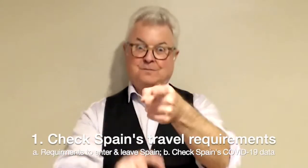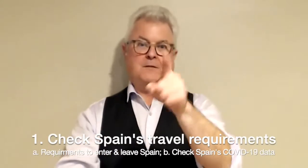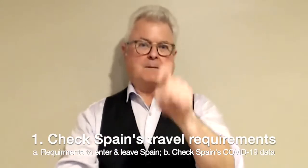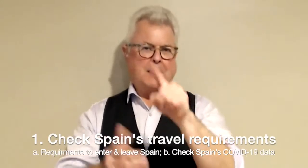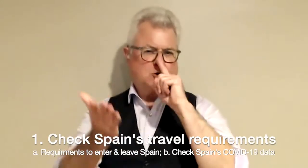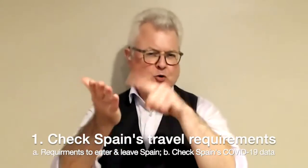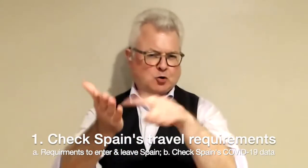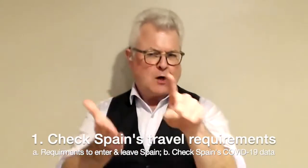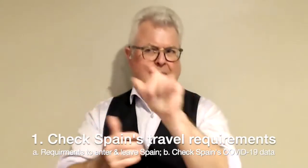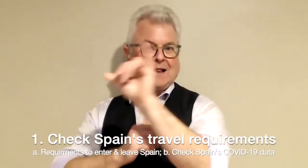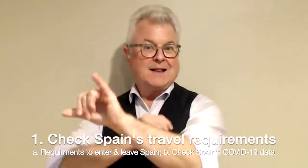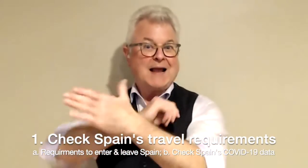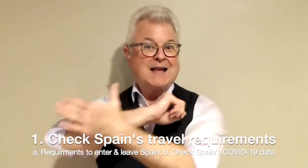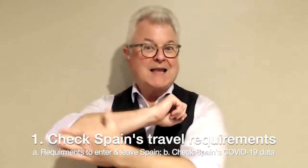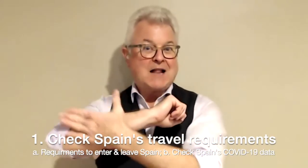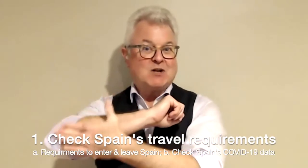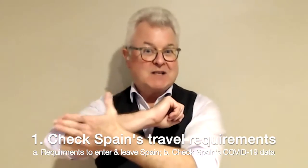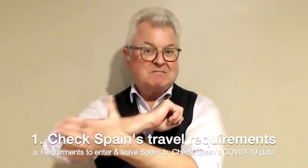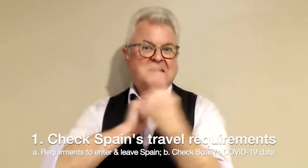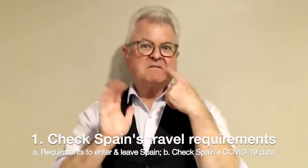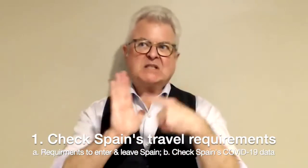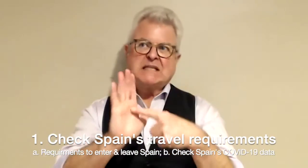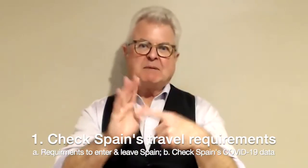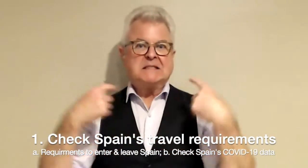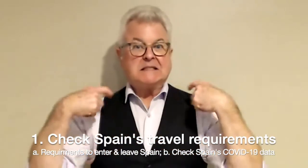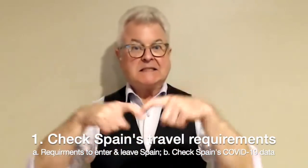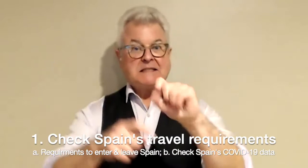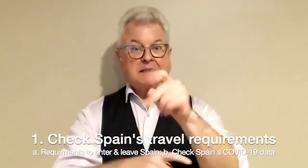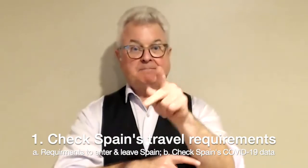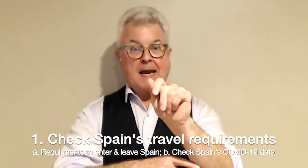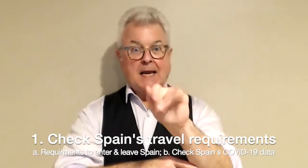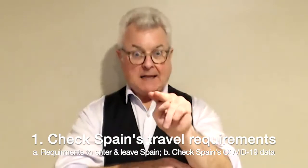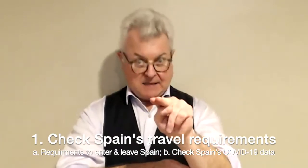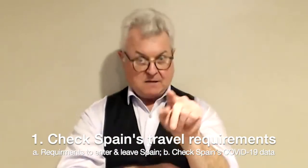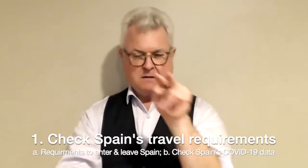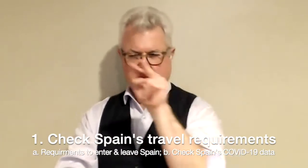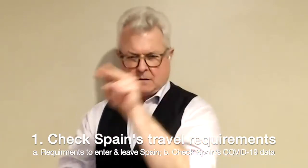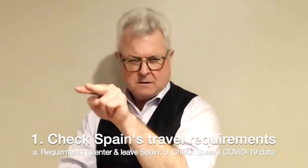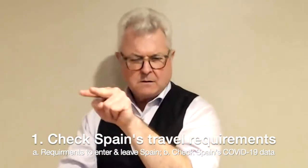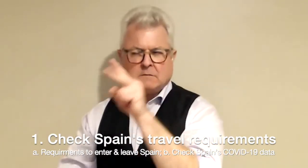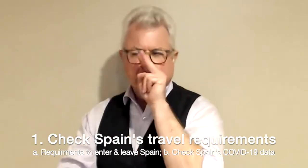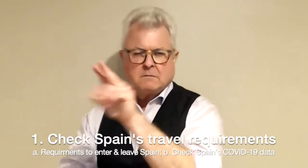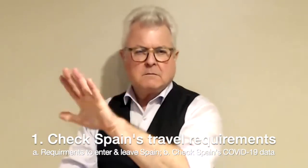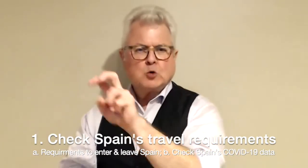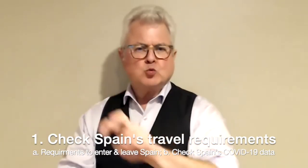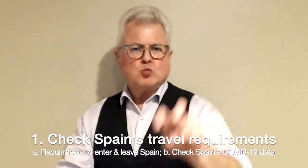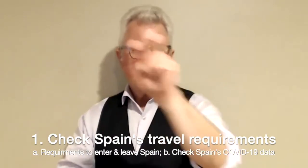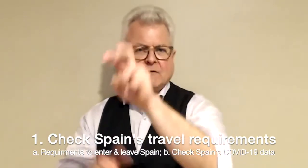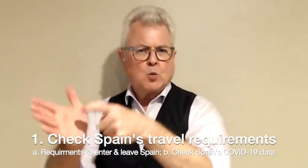The first one is that you need to check that country's statistics. For example, Spain.